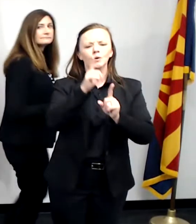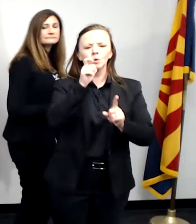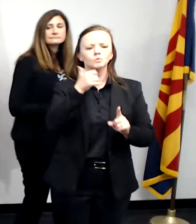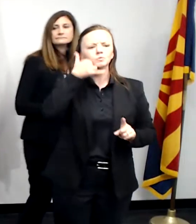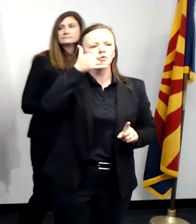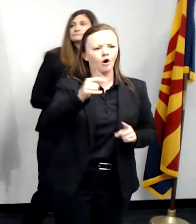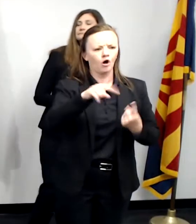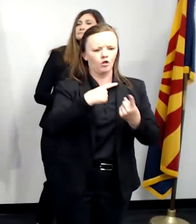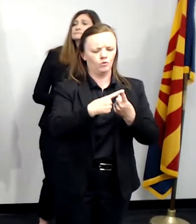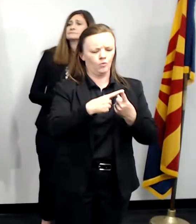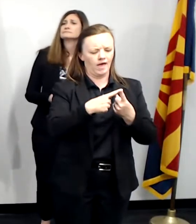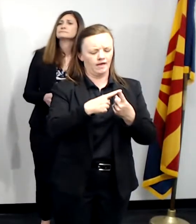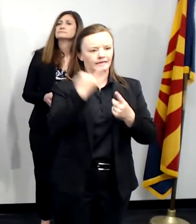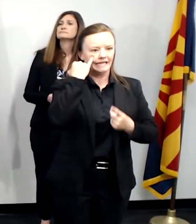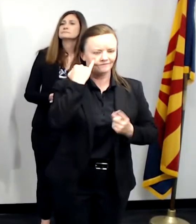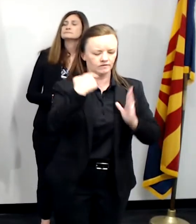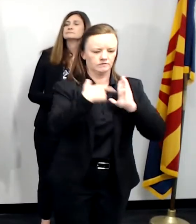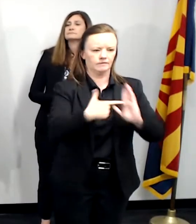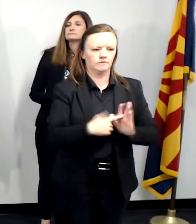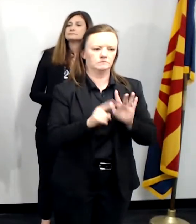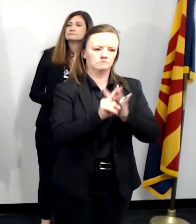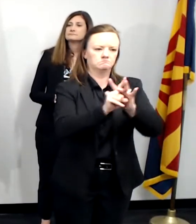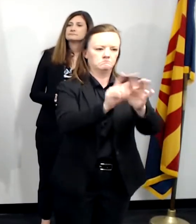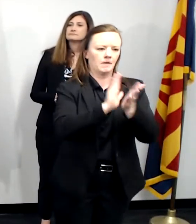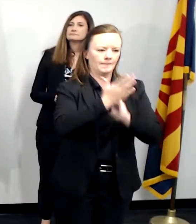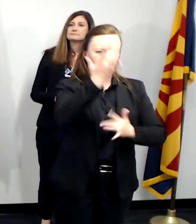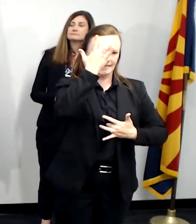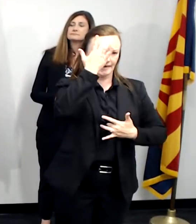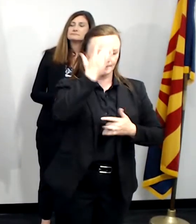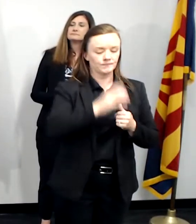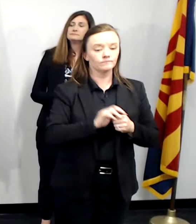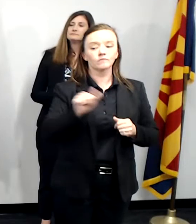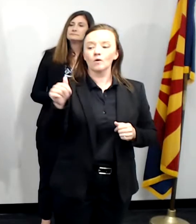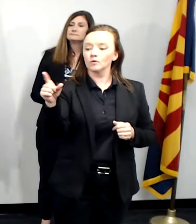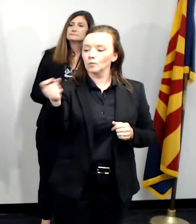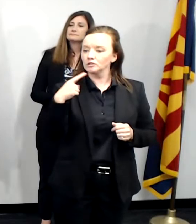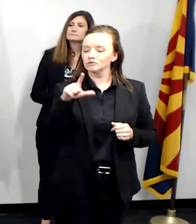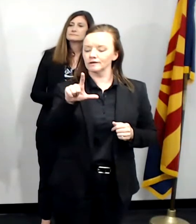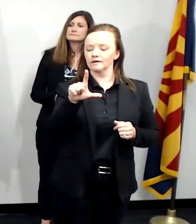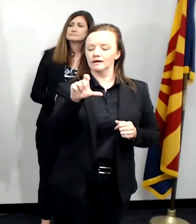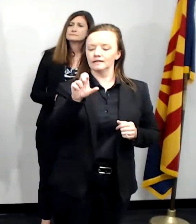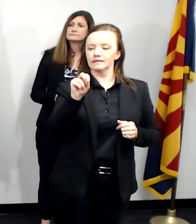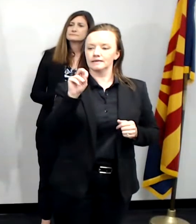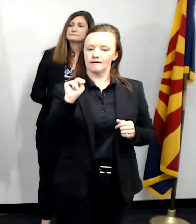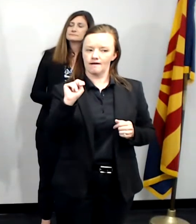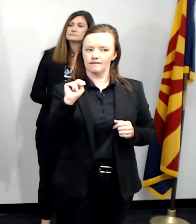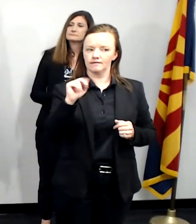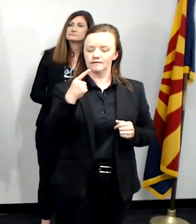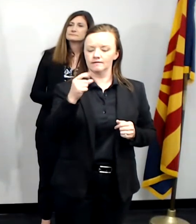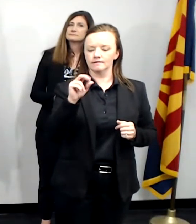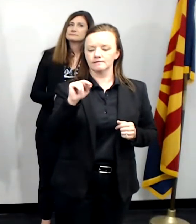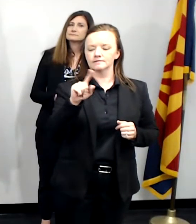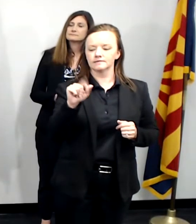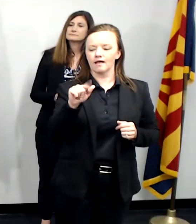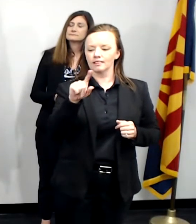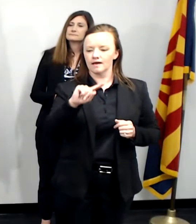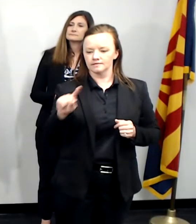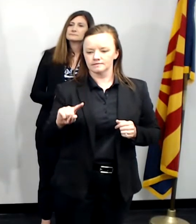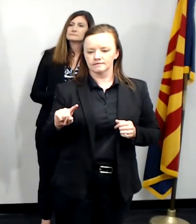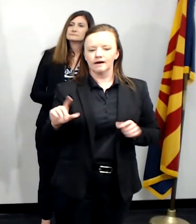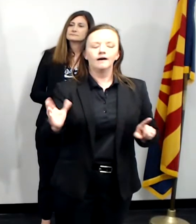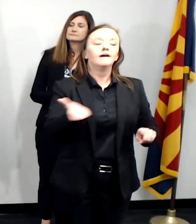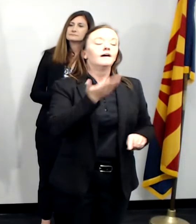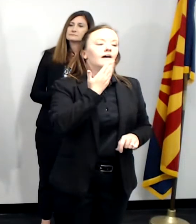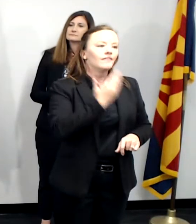All right. Do we have another question? Yes, Leon Gonzalez has a question. Leon, your microphone is on. Thank you